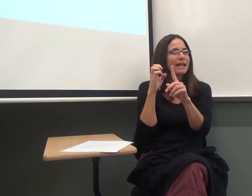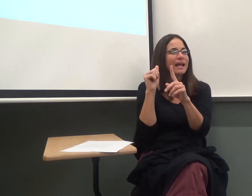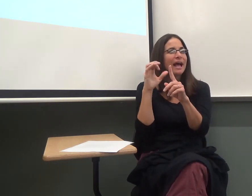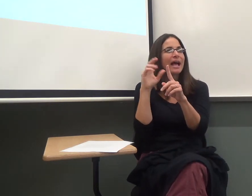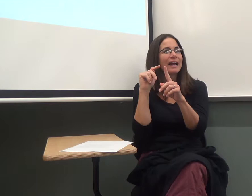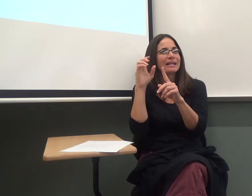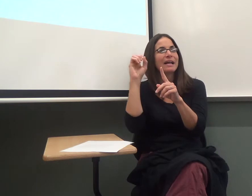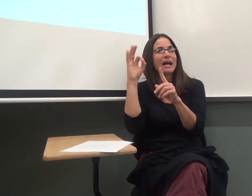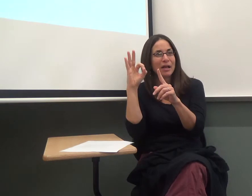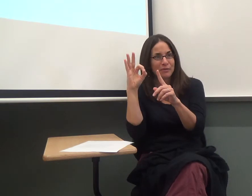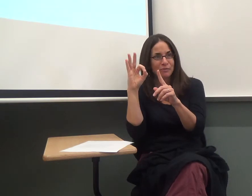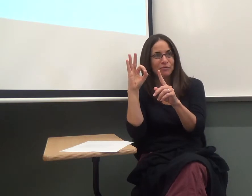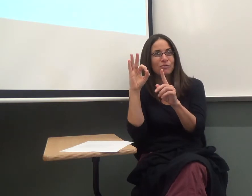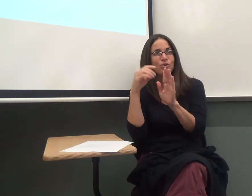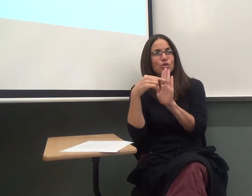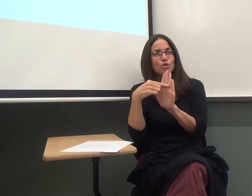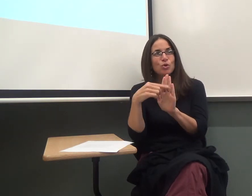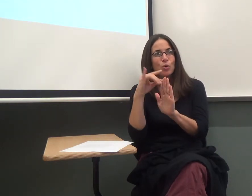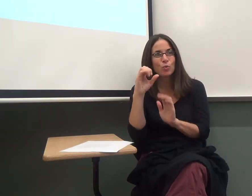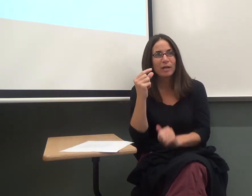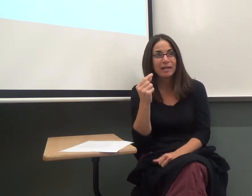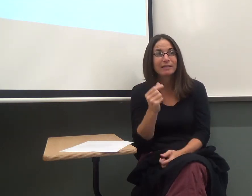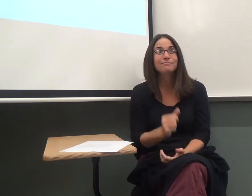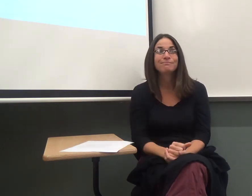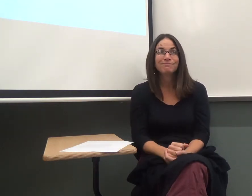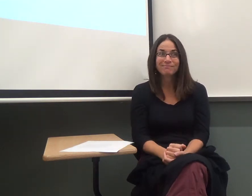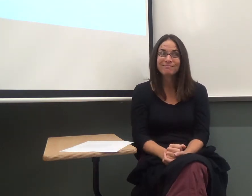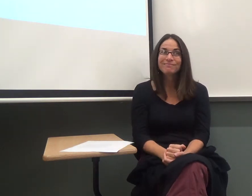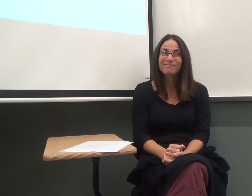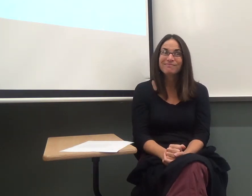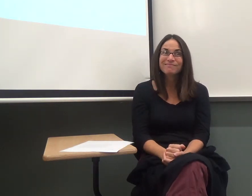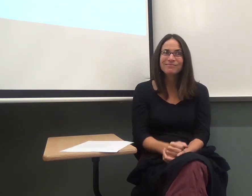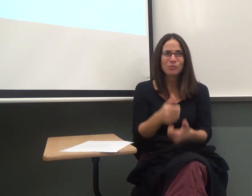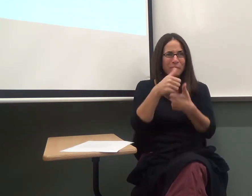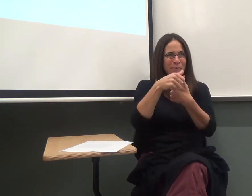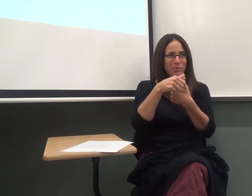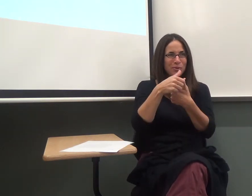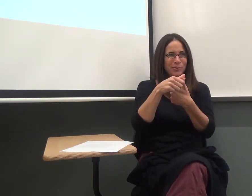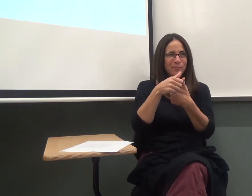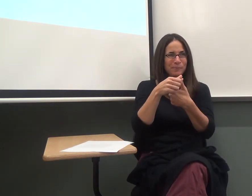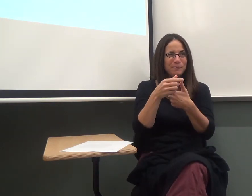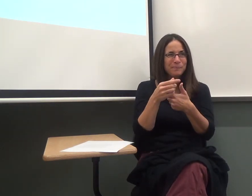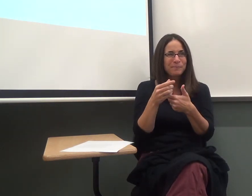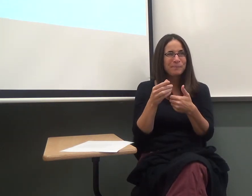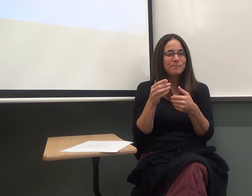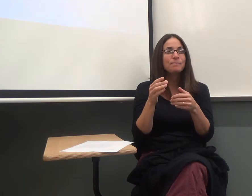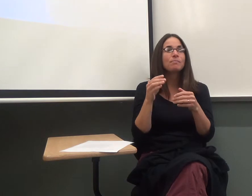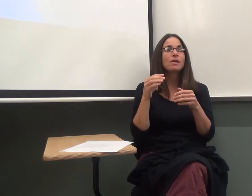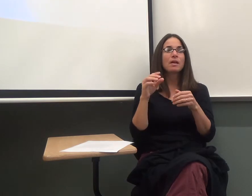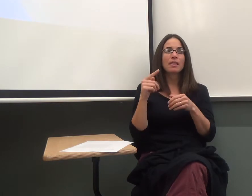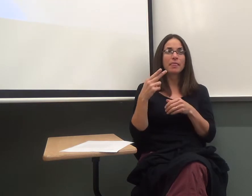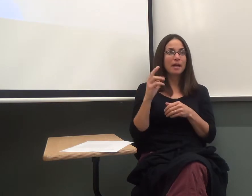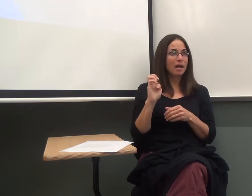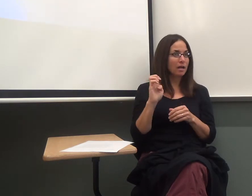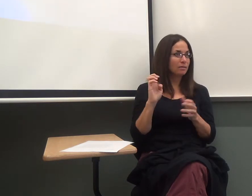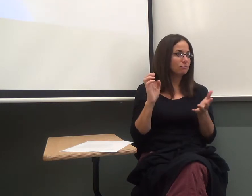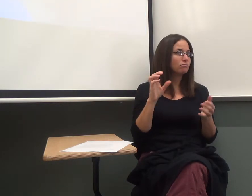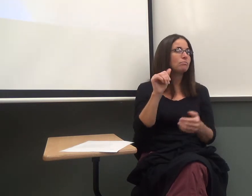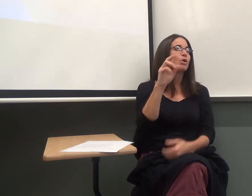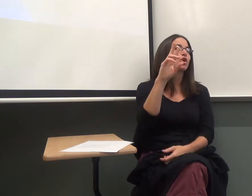showing, the act. Stuff kind of changes it. Remember, the meanings change. What about the? Article. Article,